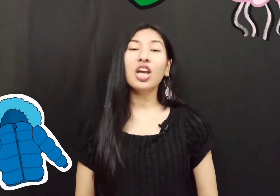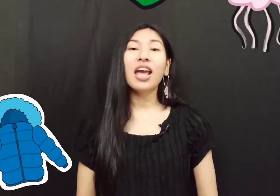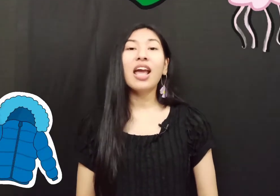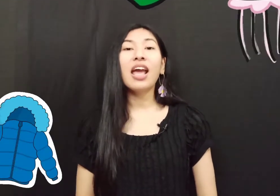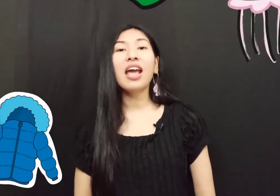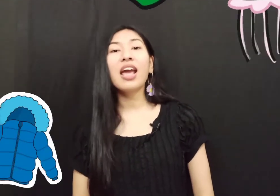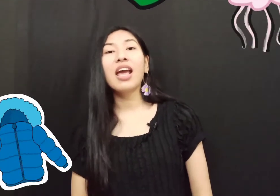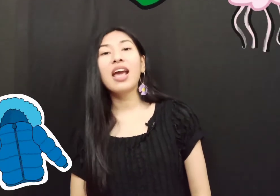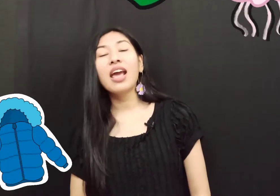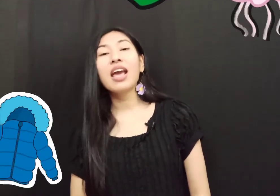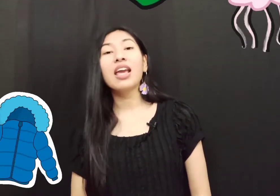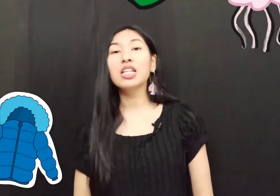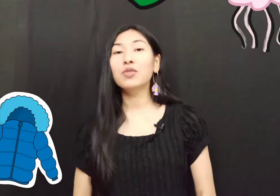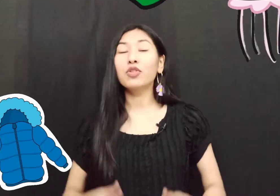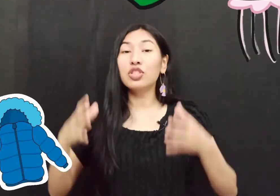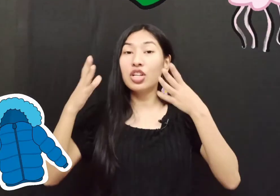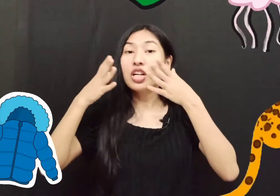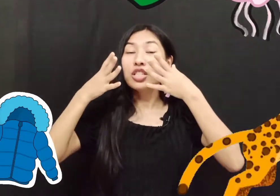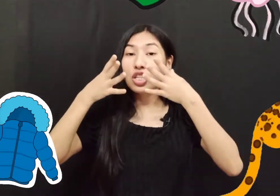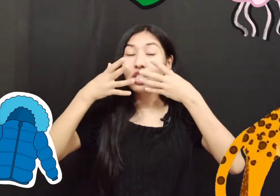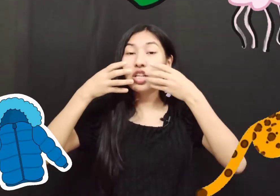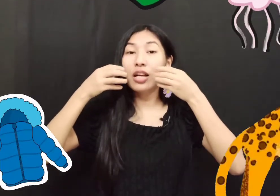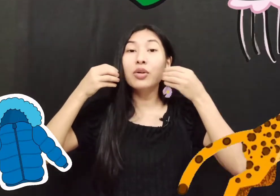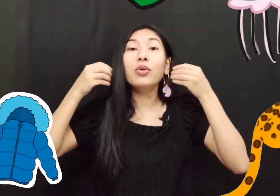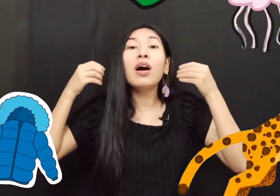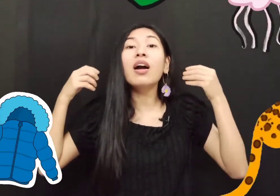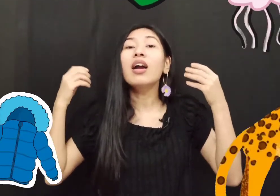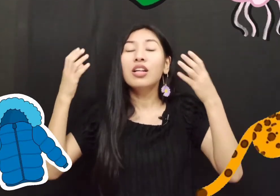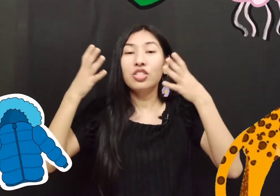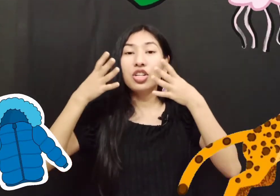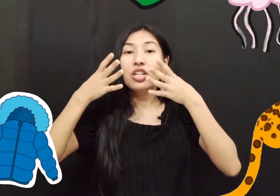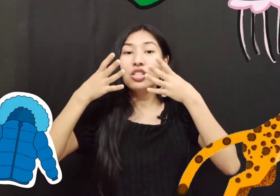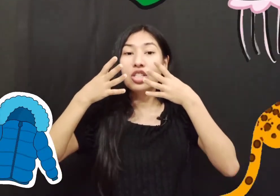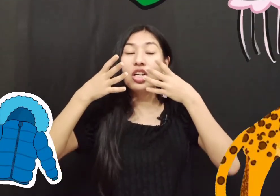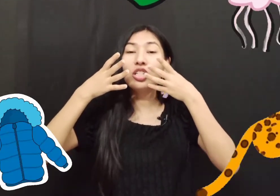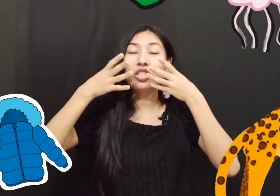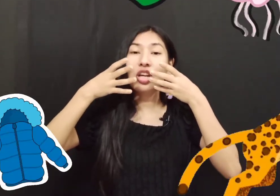Jump. J is for jaguar.